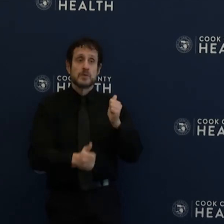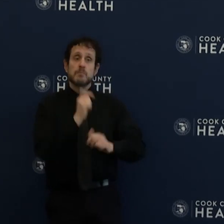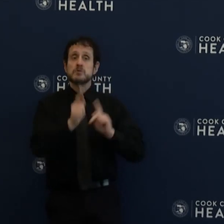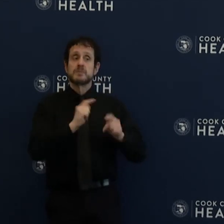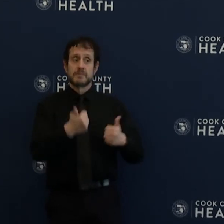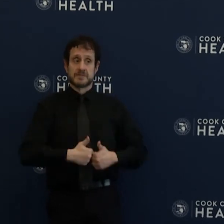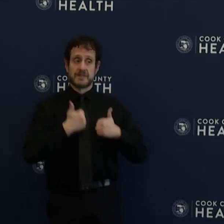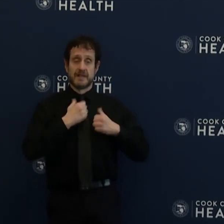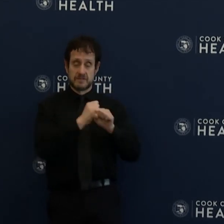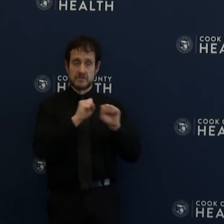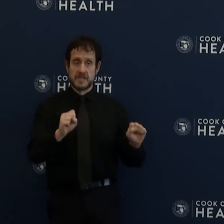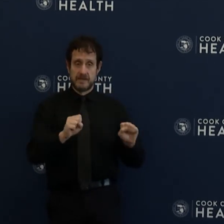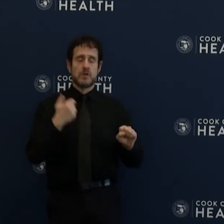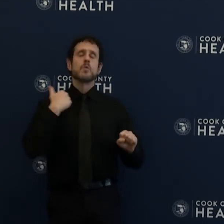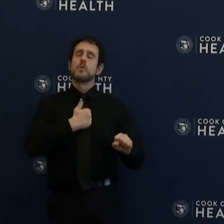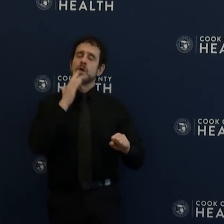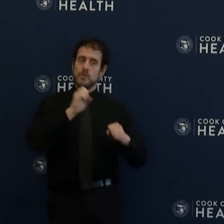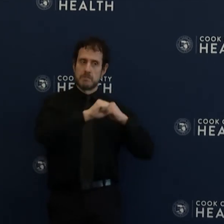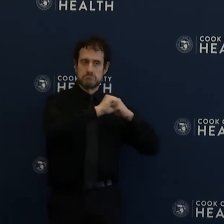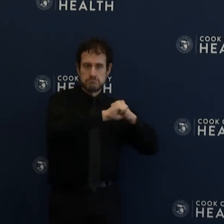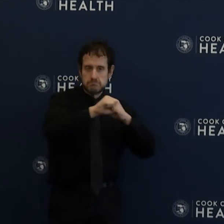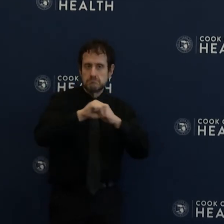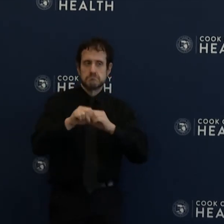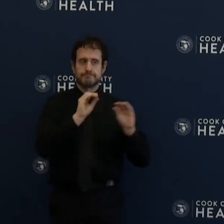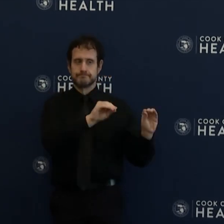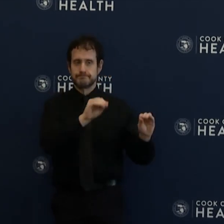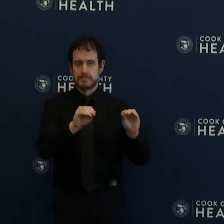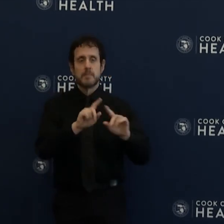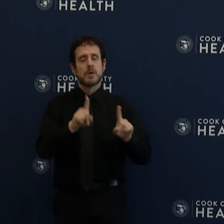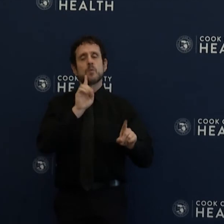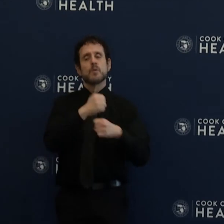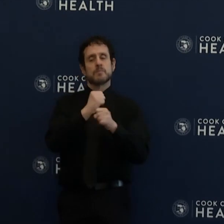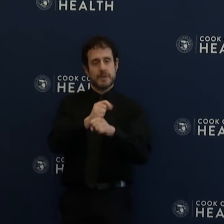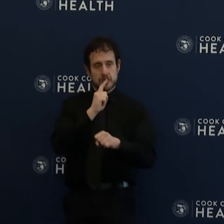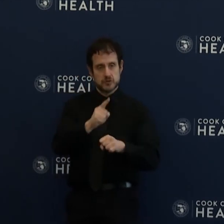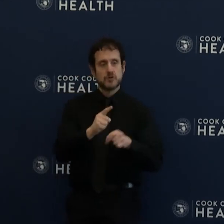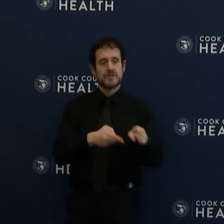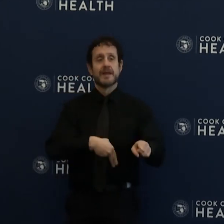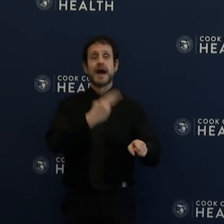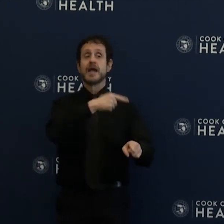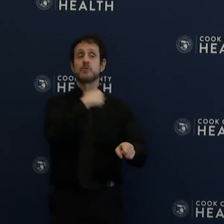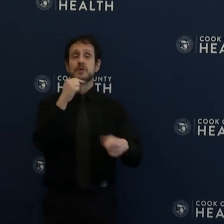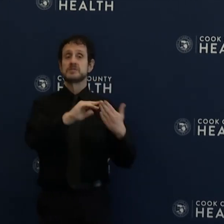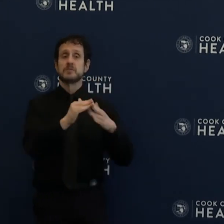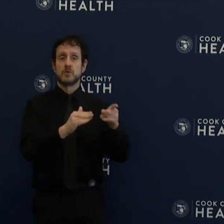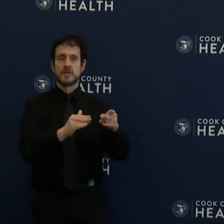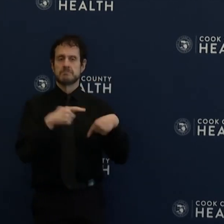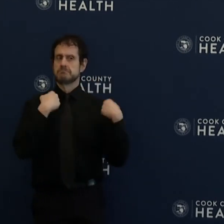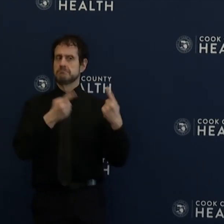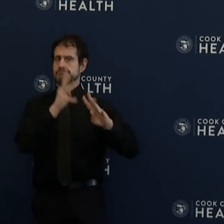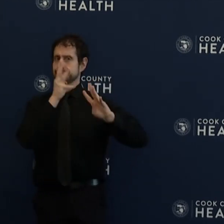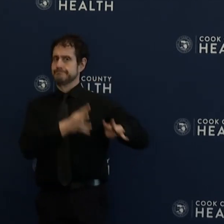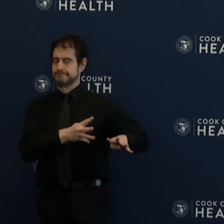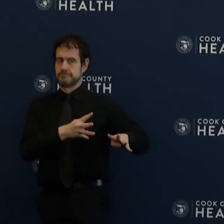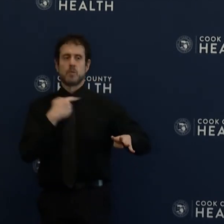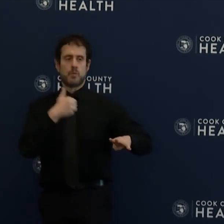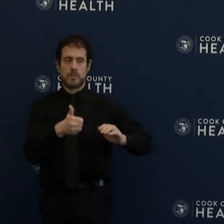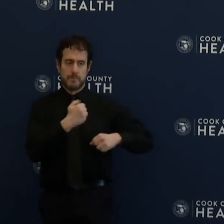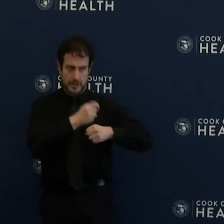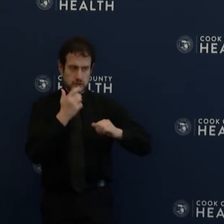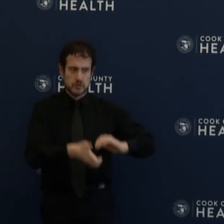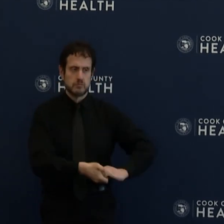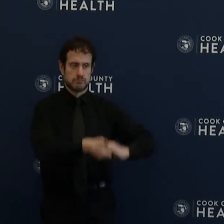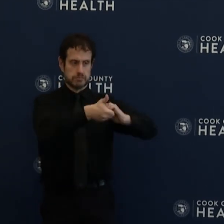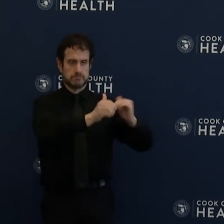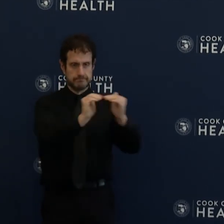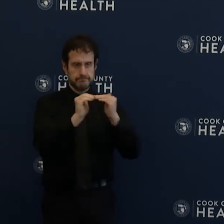will be having a very exhaustive campaign that will also ensure that communities that are vulnerable, that are left behind, are at the center of making sure that they get the facts that they